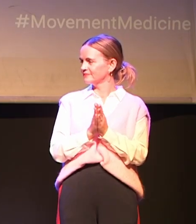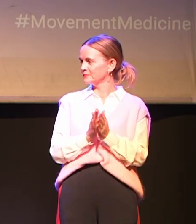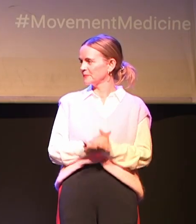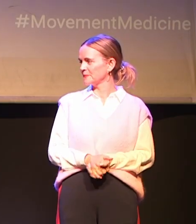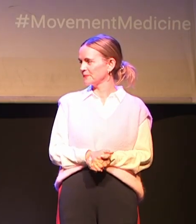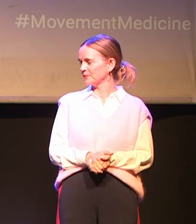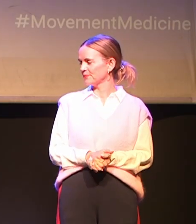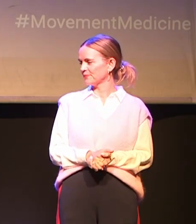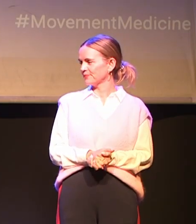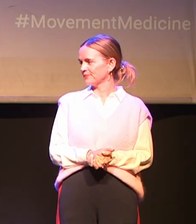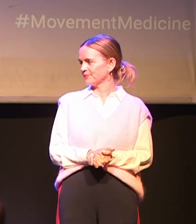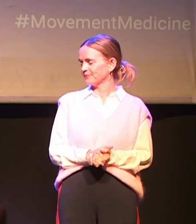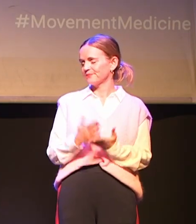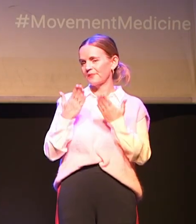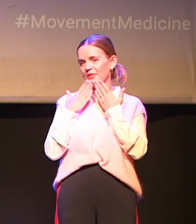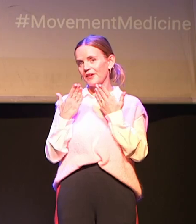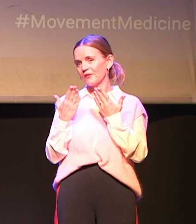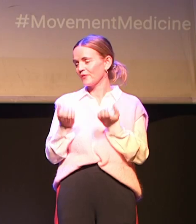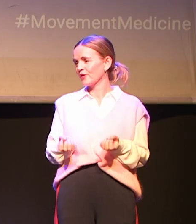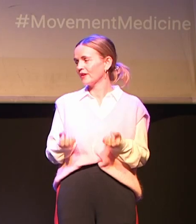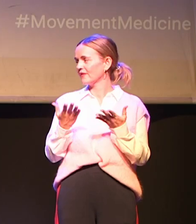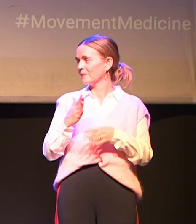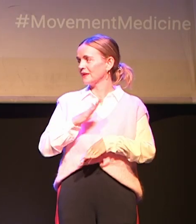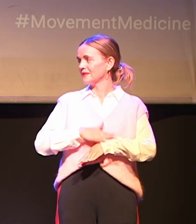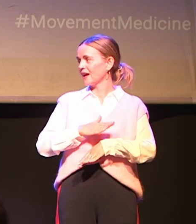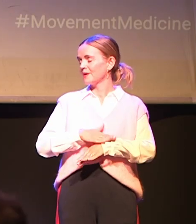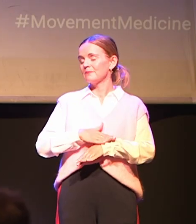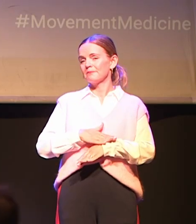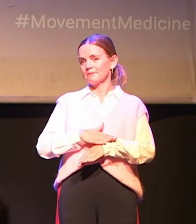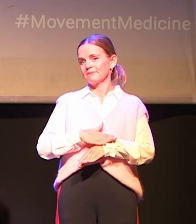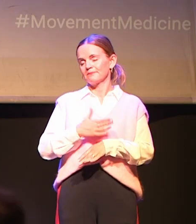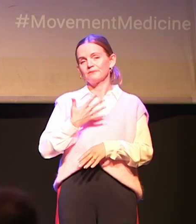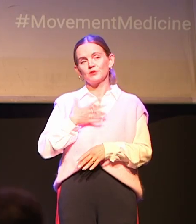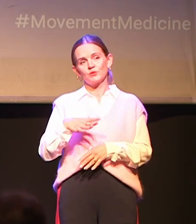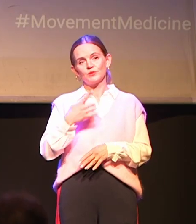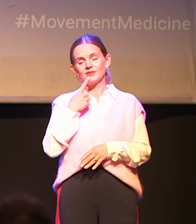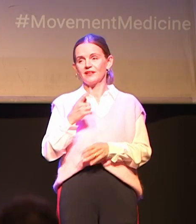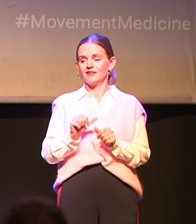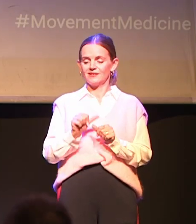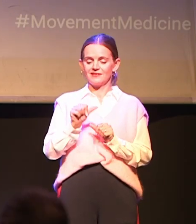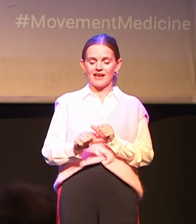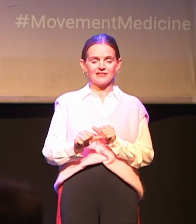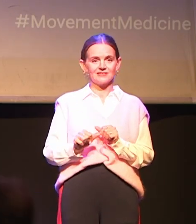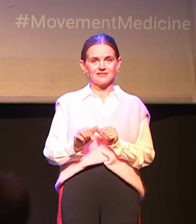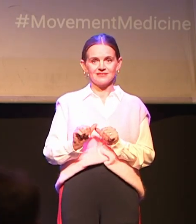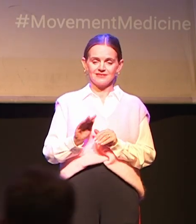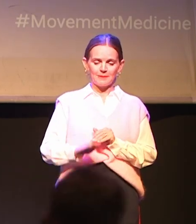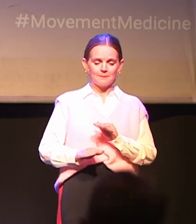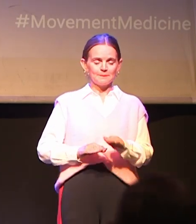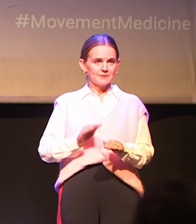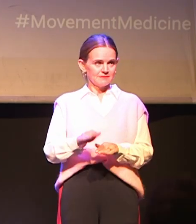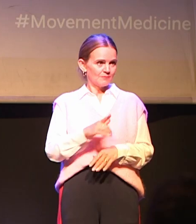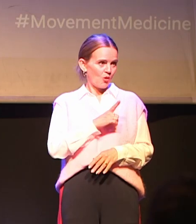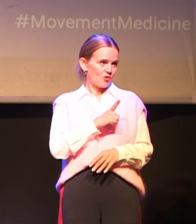Thank you for being generous with your time. I do want to just point to a few next steps because there are lots of ways that